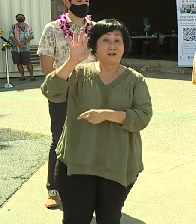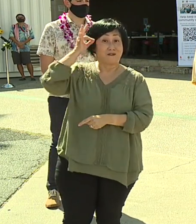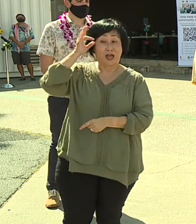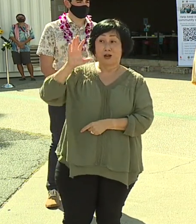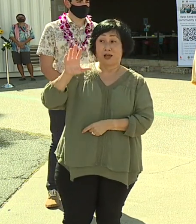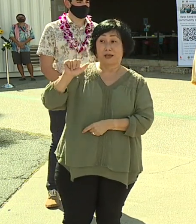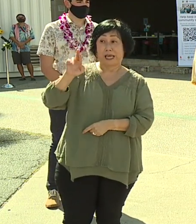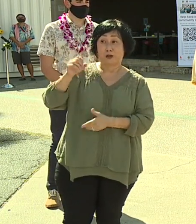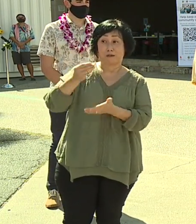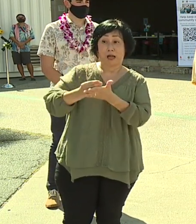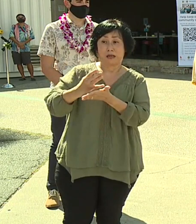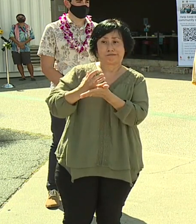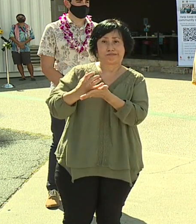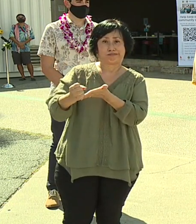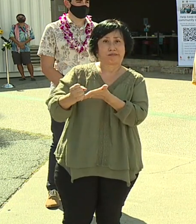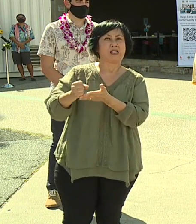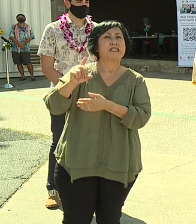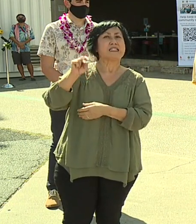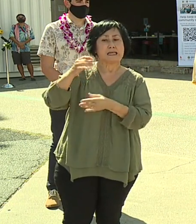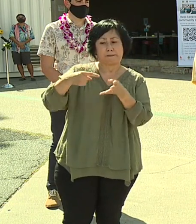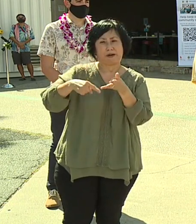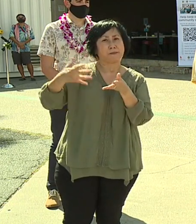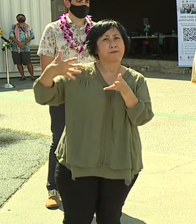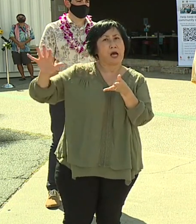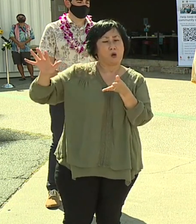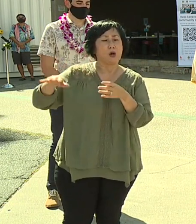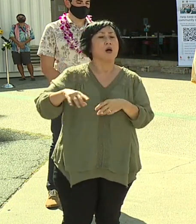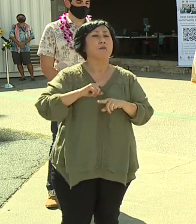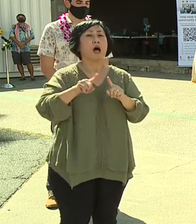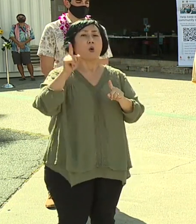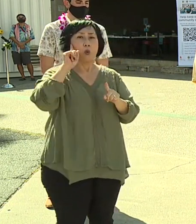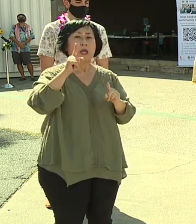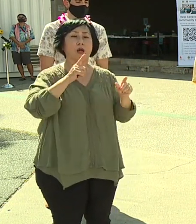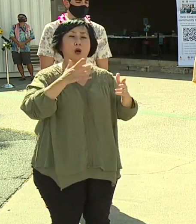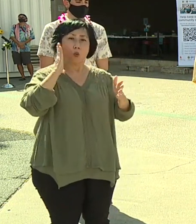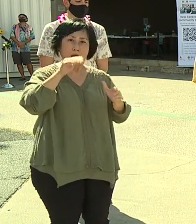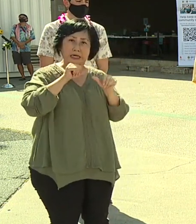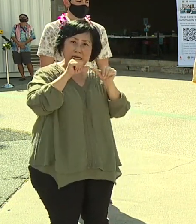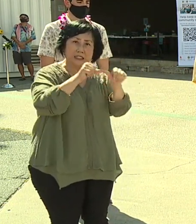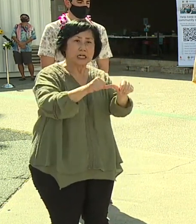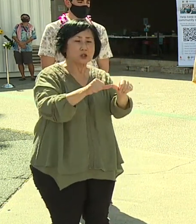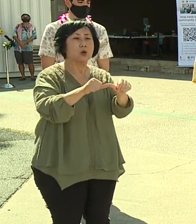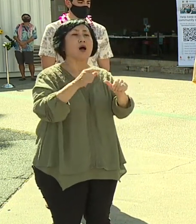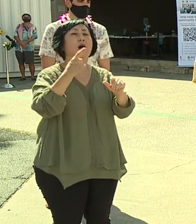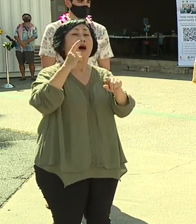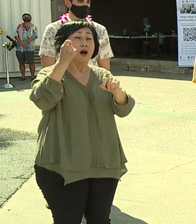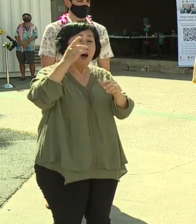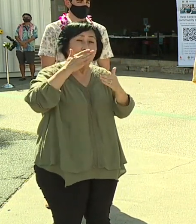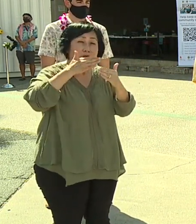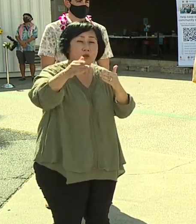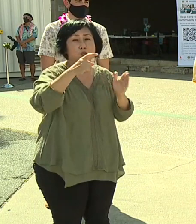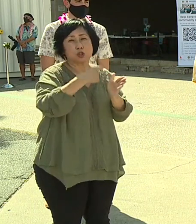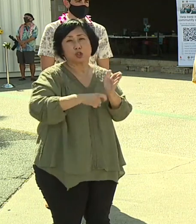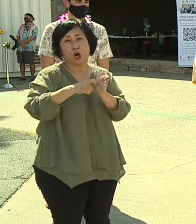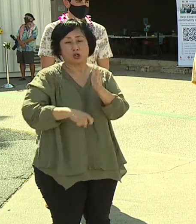spent through the CARES Act expires, we are carrying this forward to whenever we need